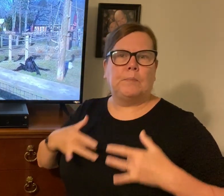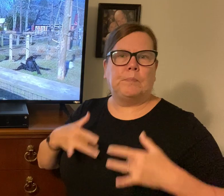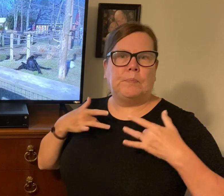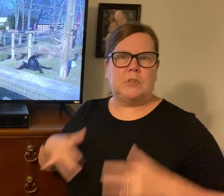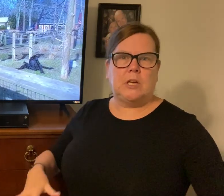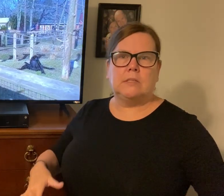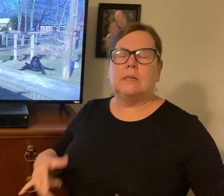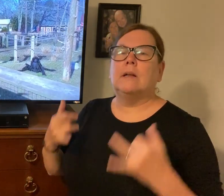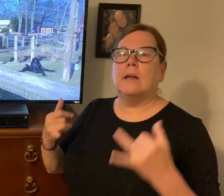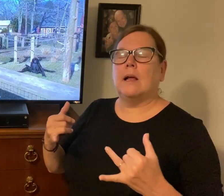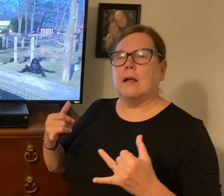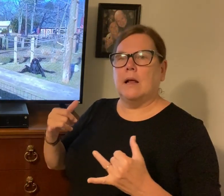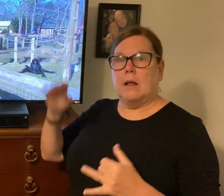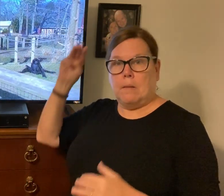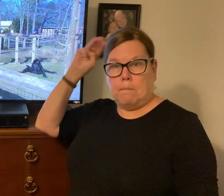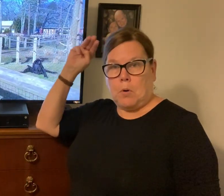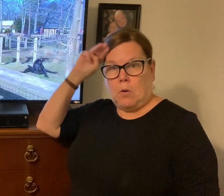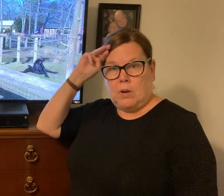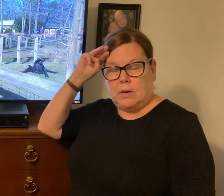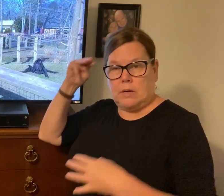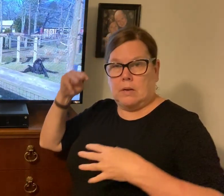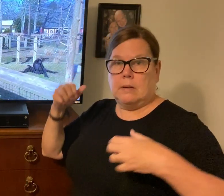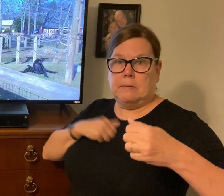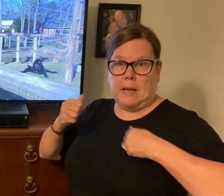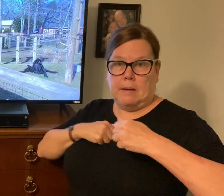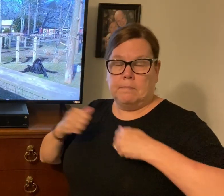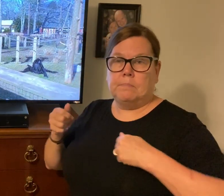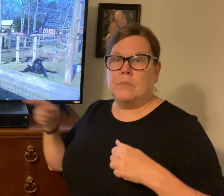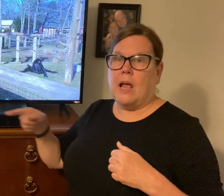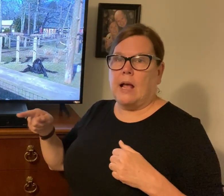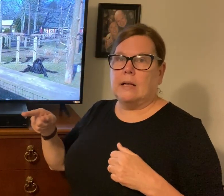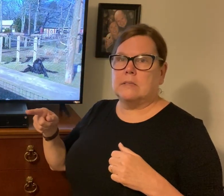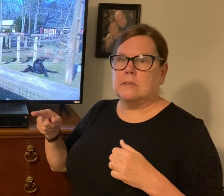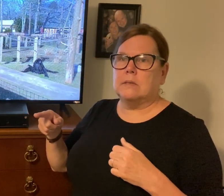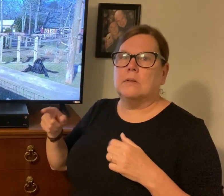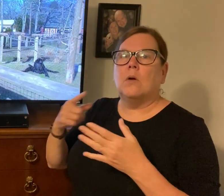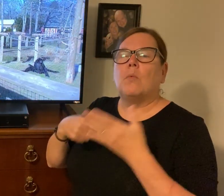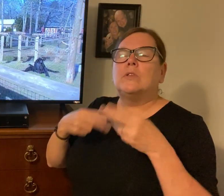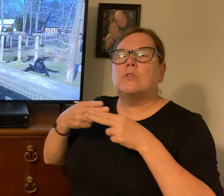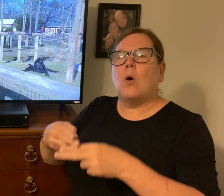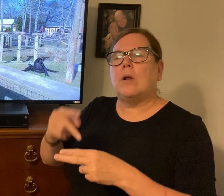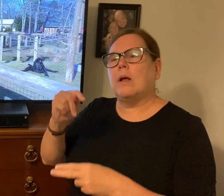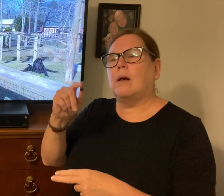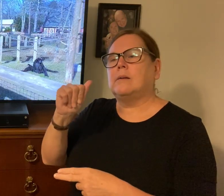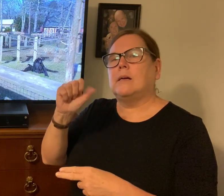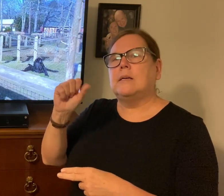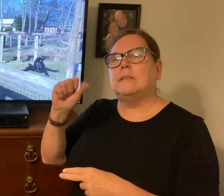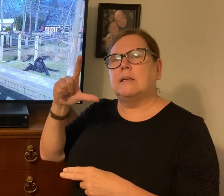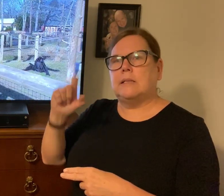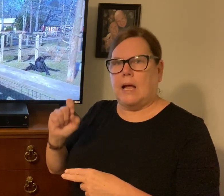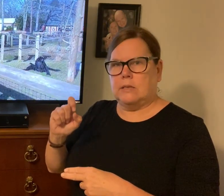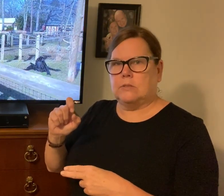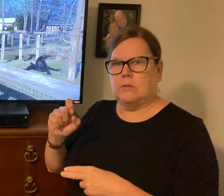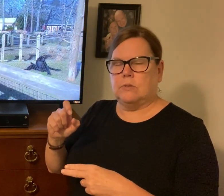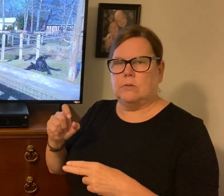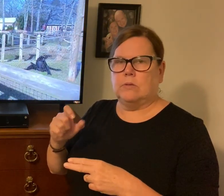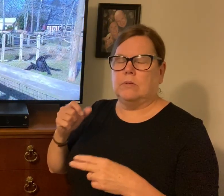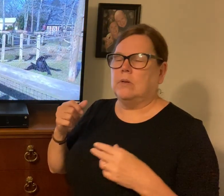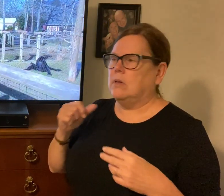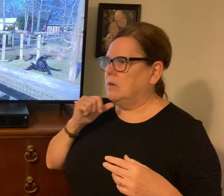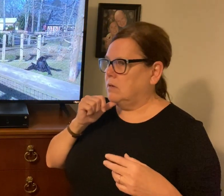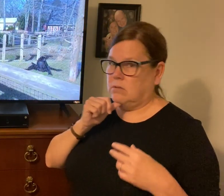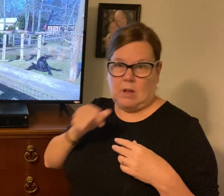now. And then Merlin, he actually has what we call a tassel. So the biggest difference between apes and monkeys is that they don't have a